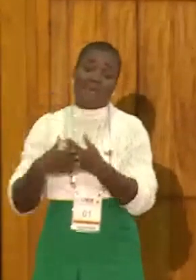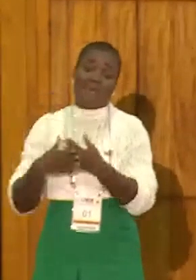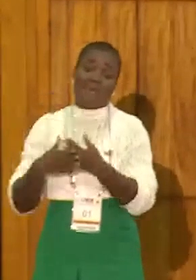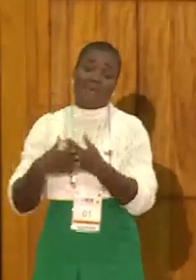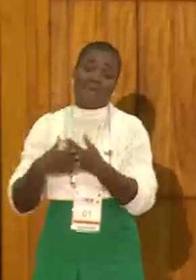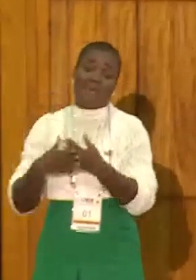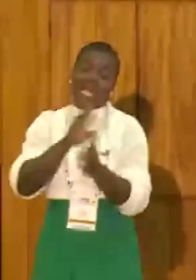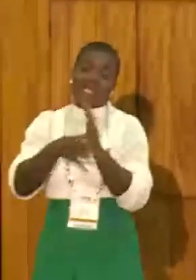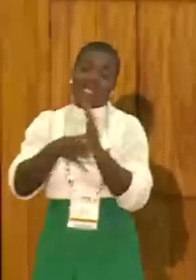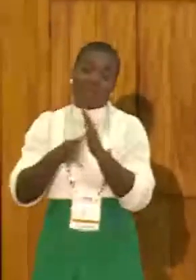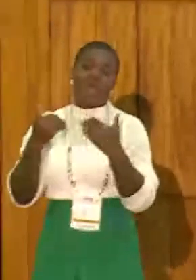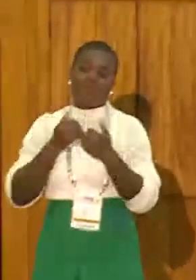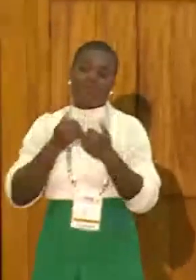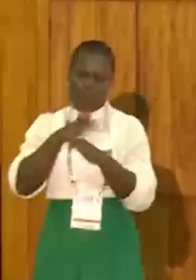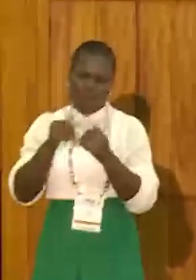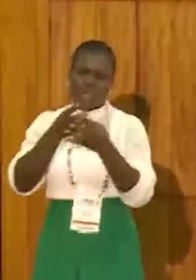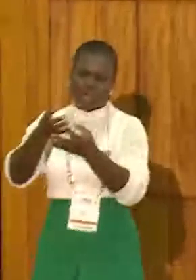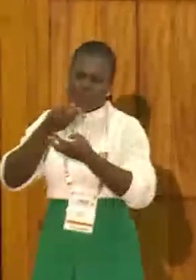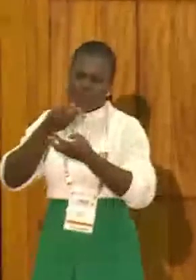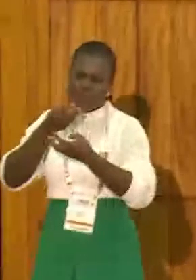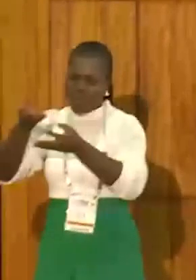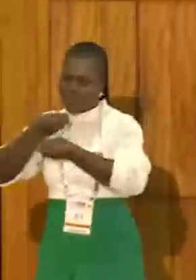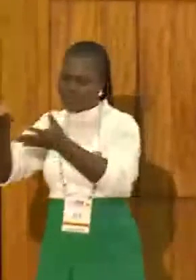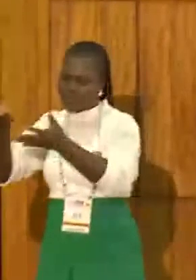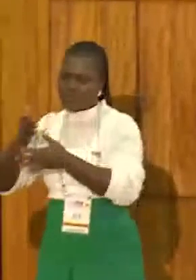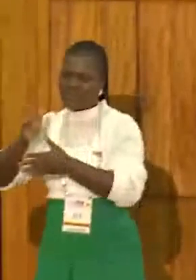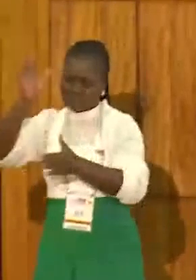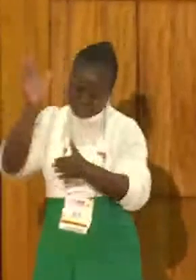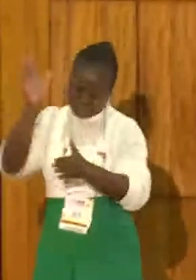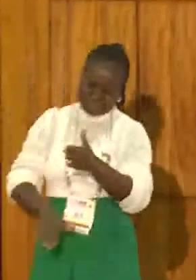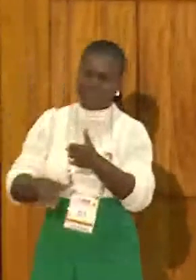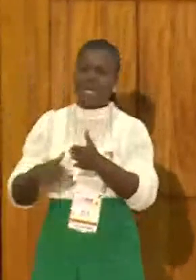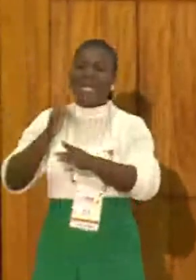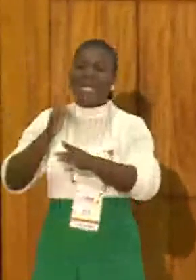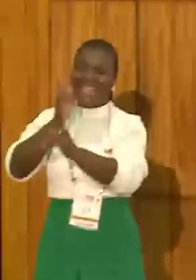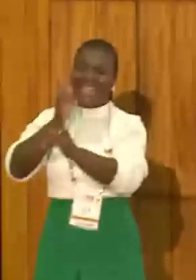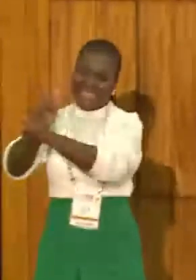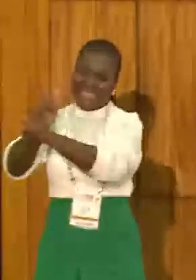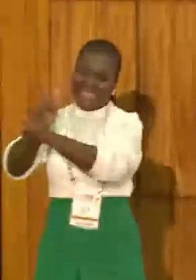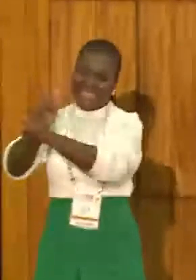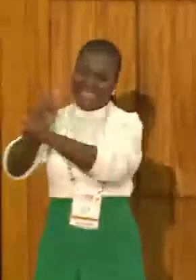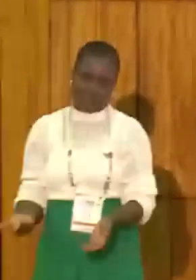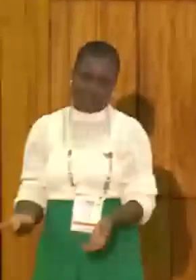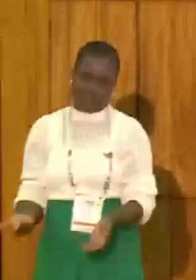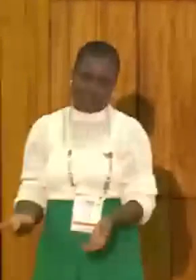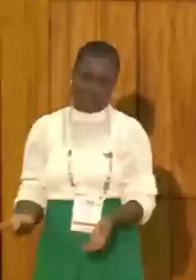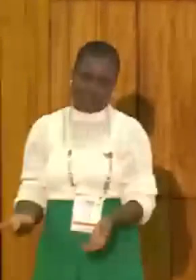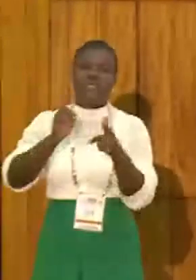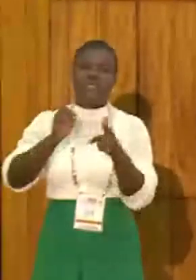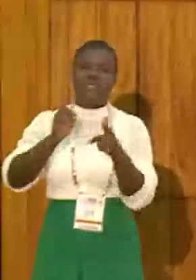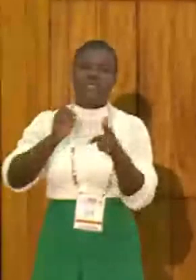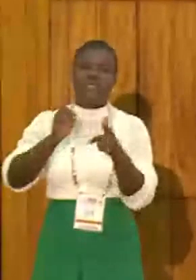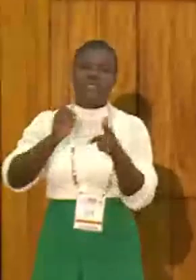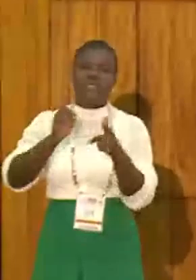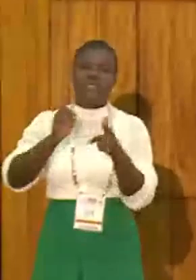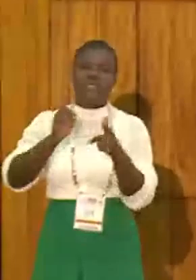into that I mentioned about reduced stigma and then reduced discrimination in these facilities. And then for the second one, I